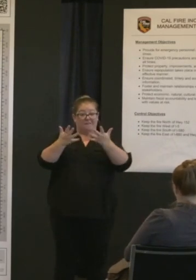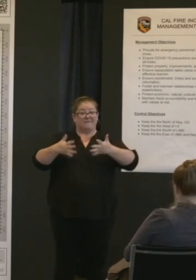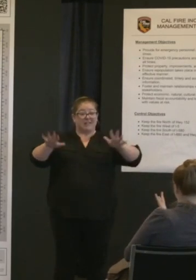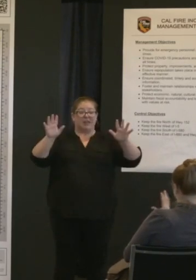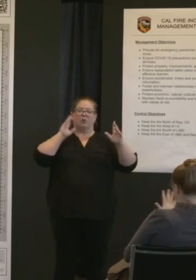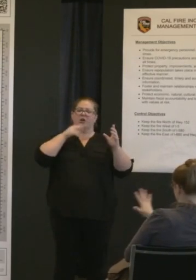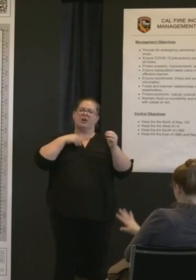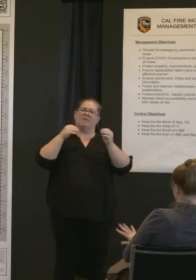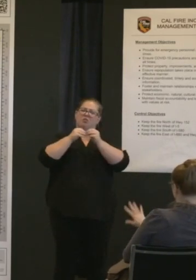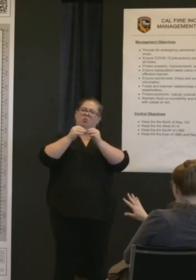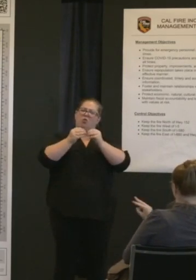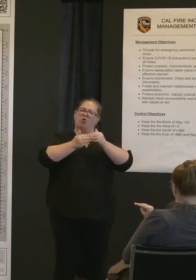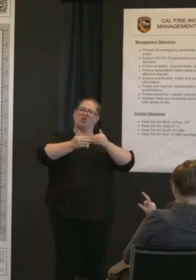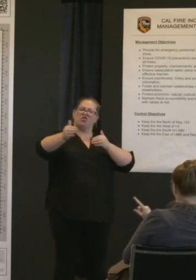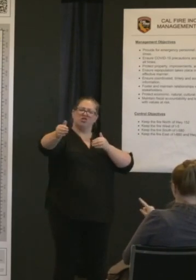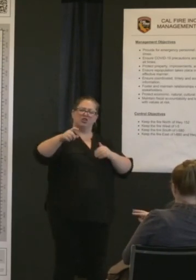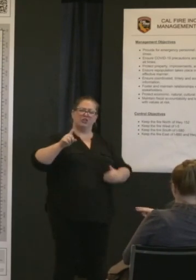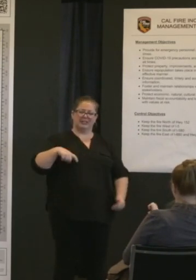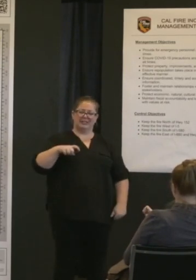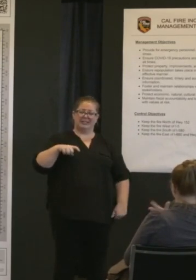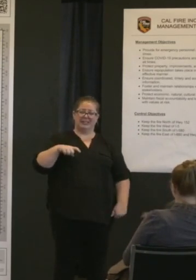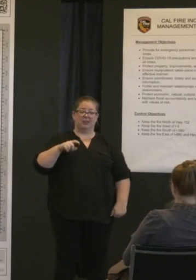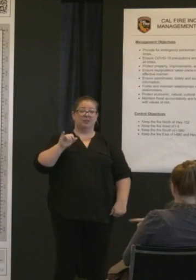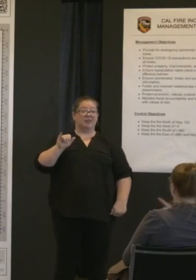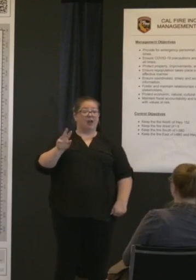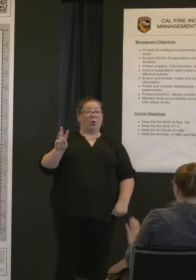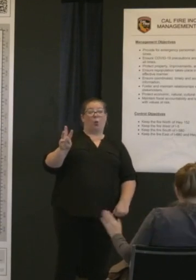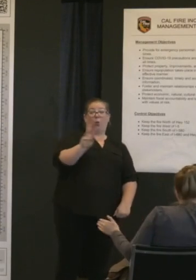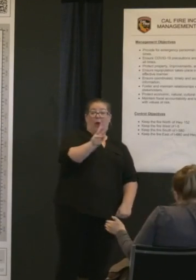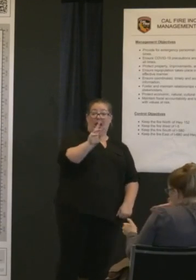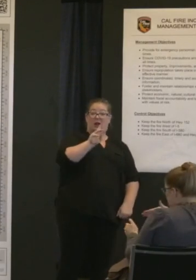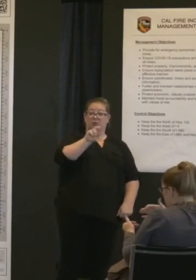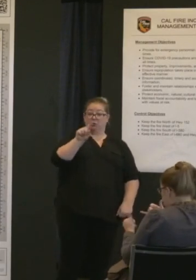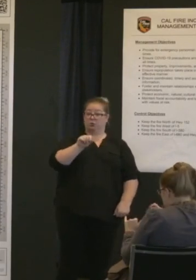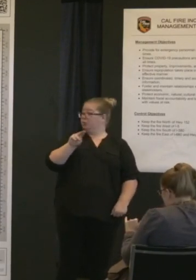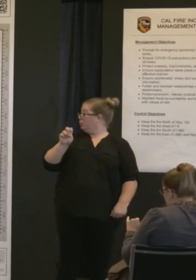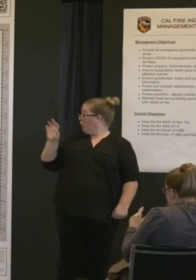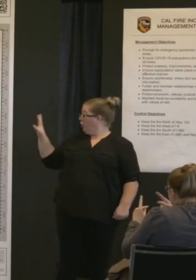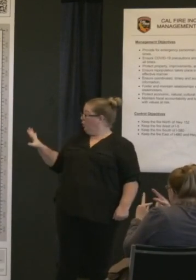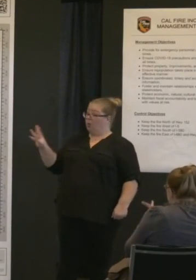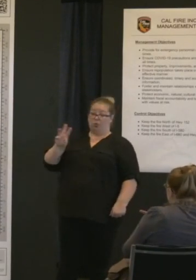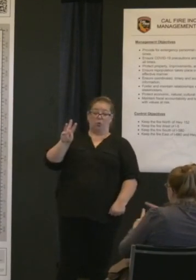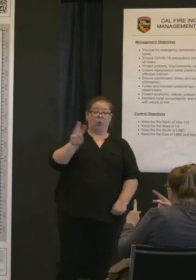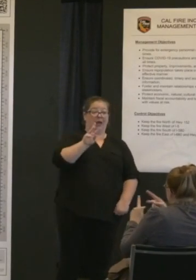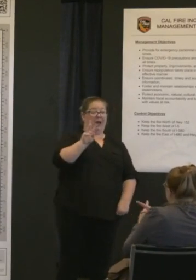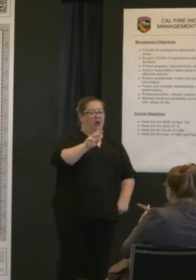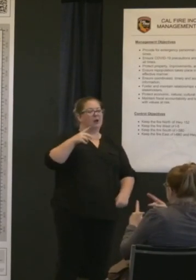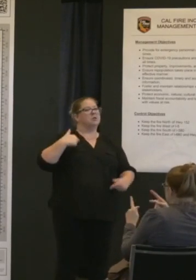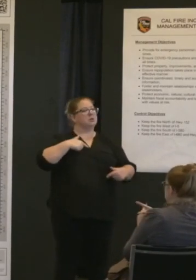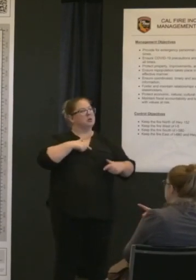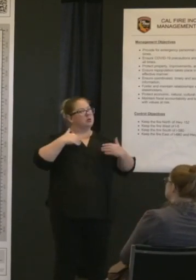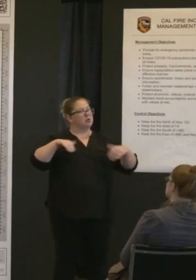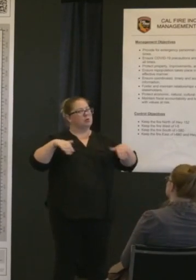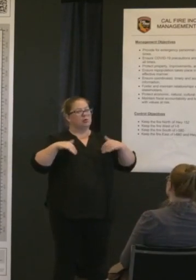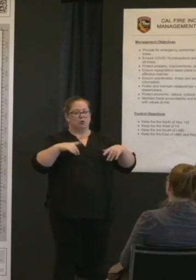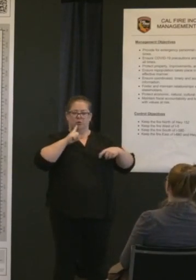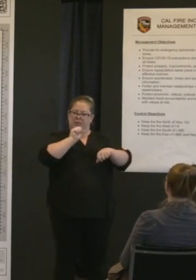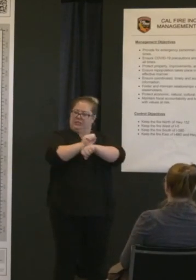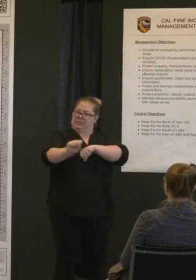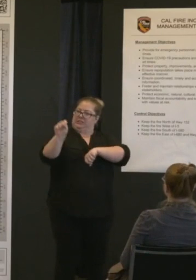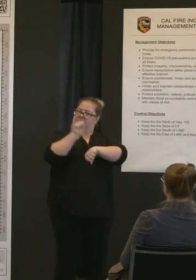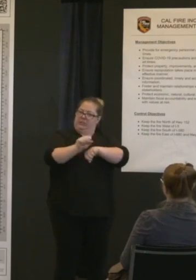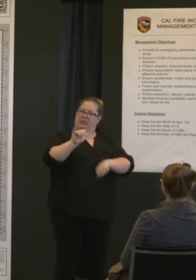zone. We're at a moment on this fire where we're still at the edge of our comfort zone. Part of that is due to